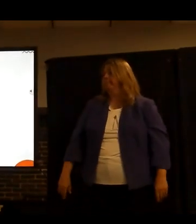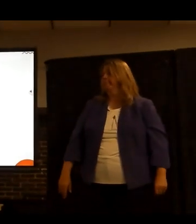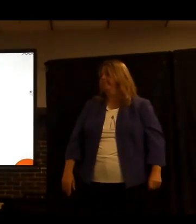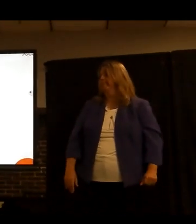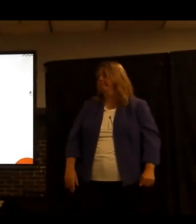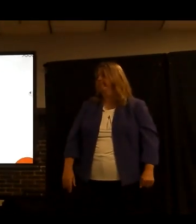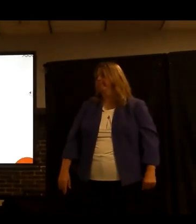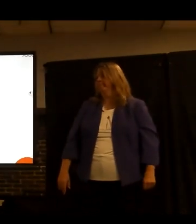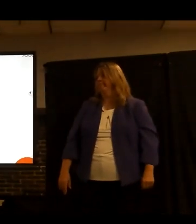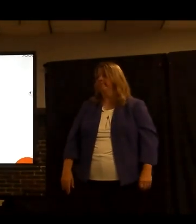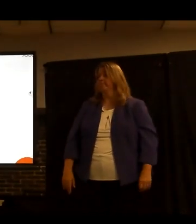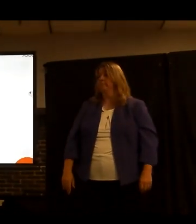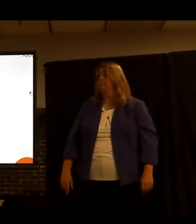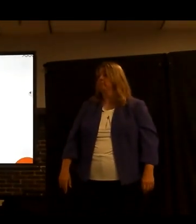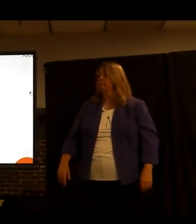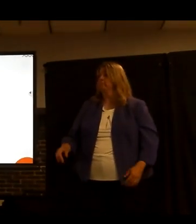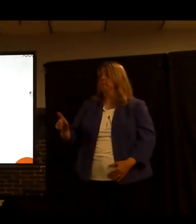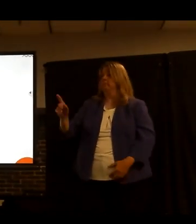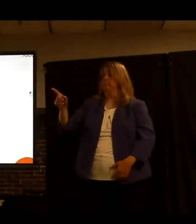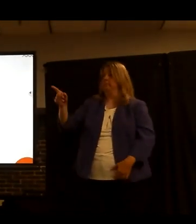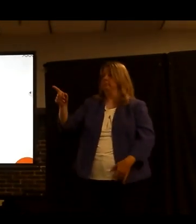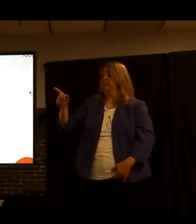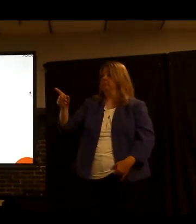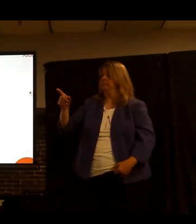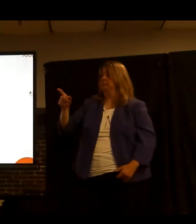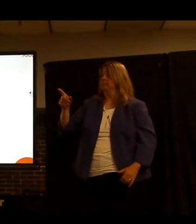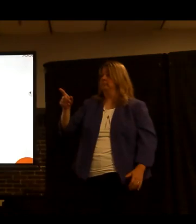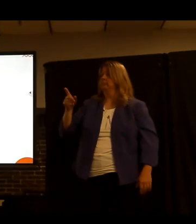something I'm looking at down the road. Absolutely. This is Andy.